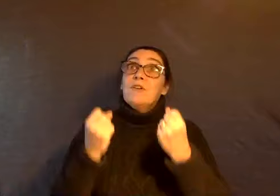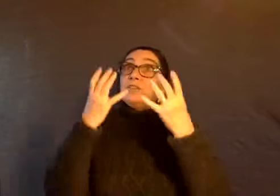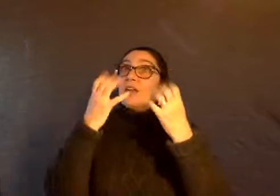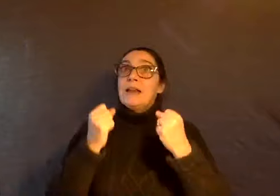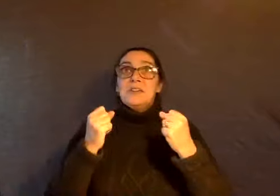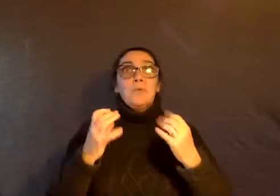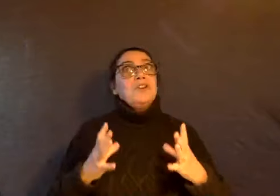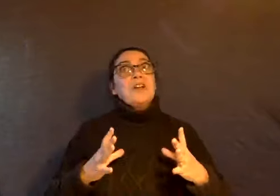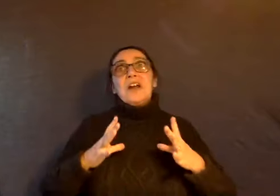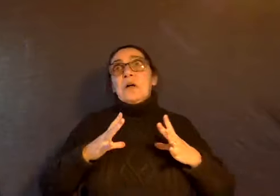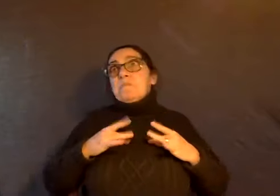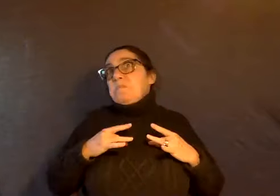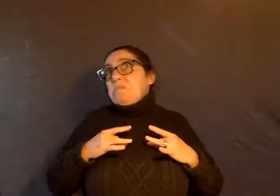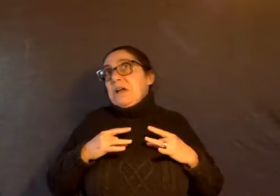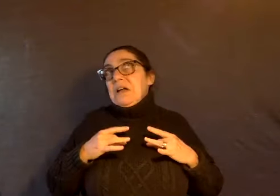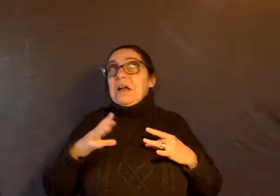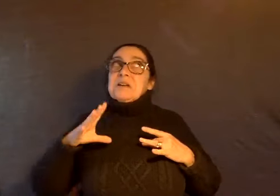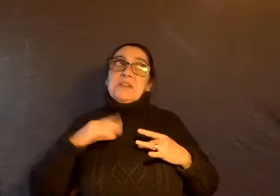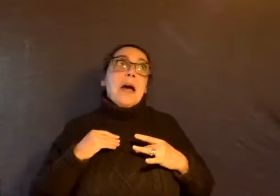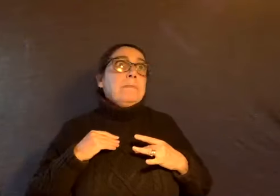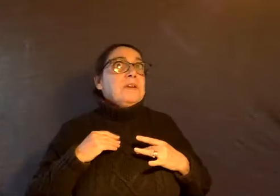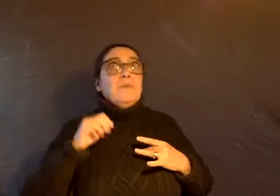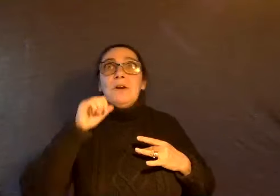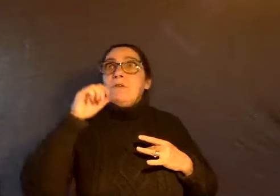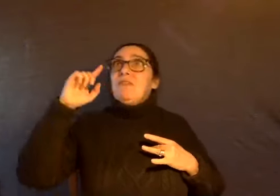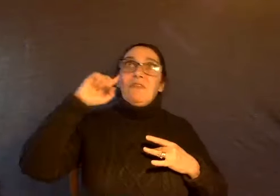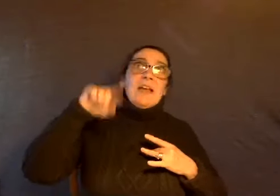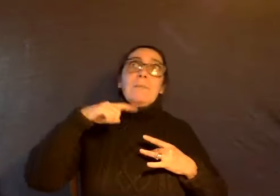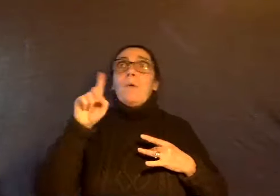our signs that we just kind of accept and we don't even think about